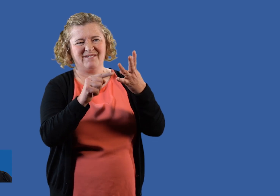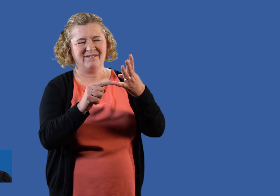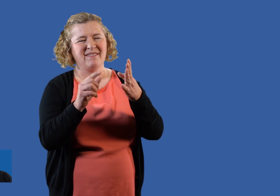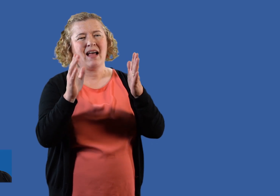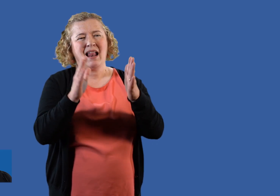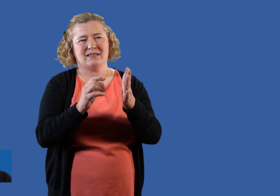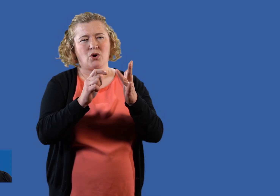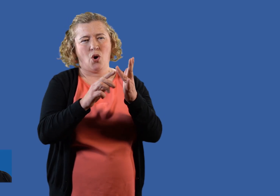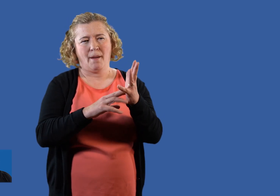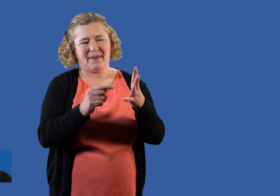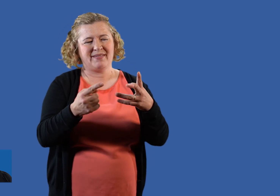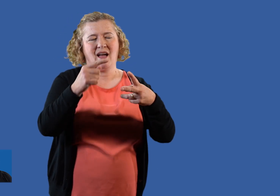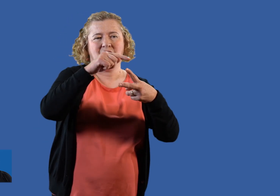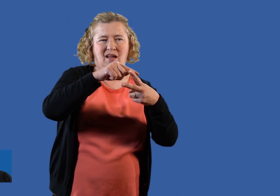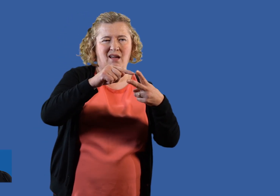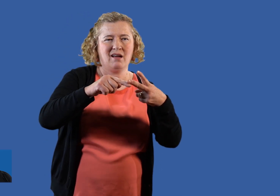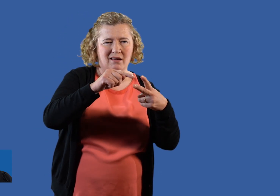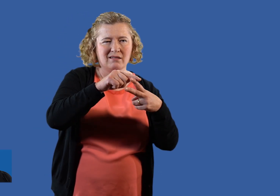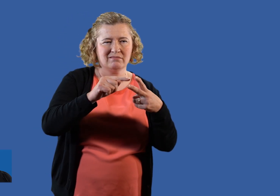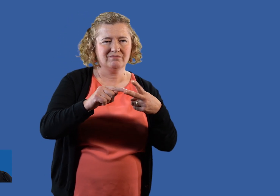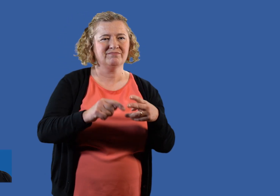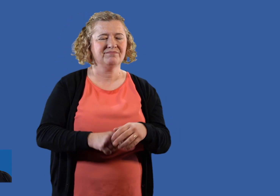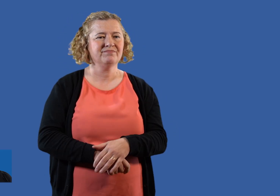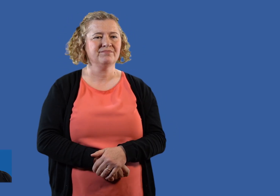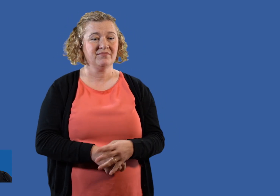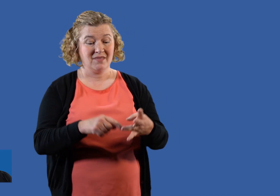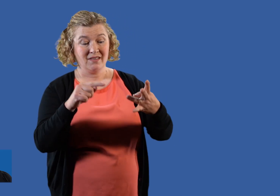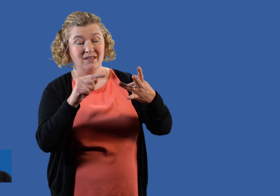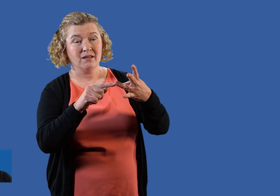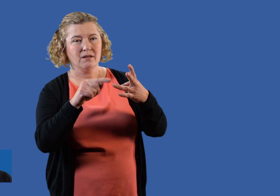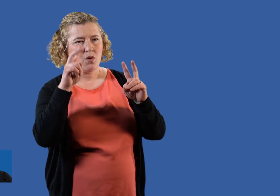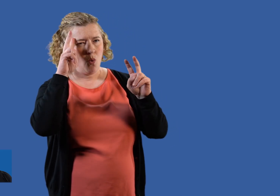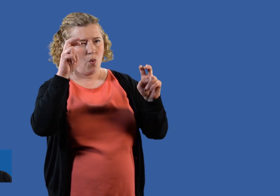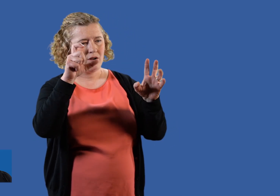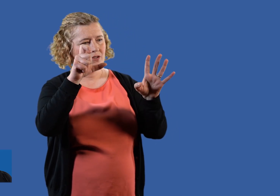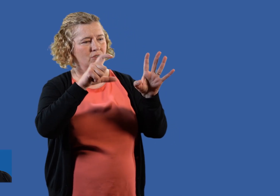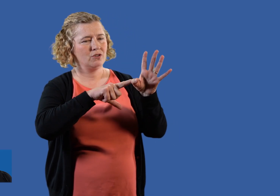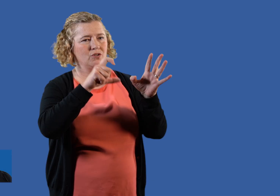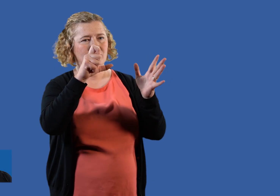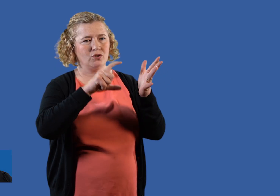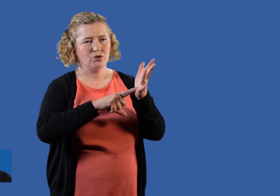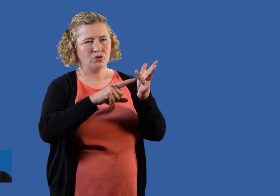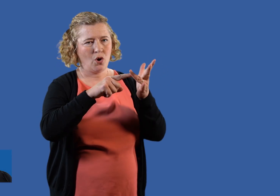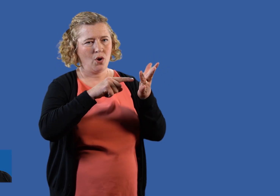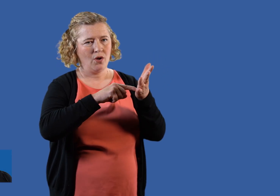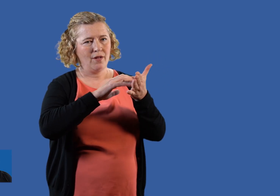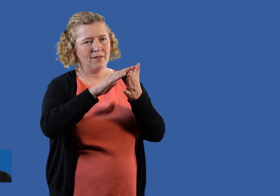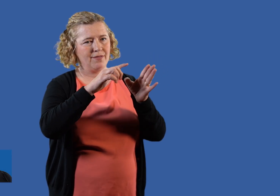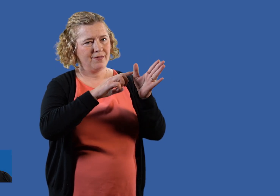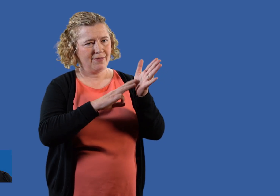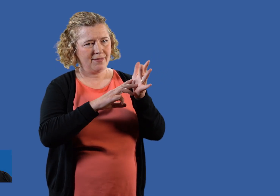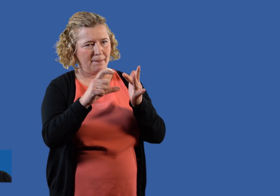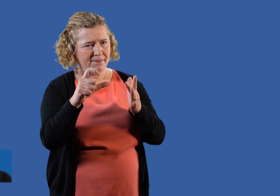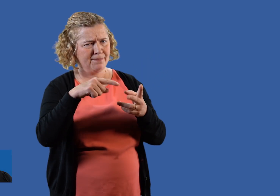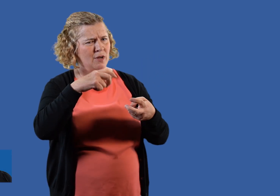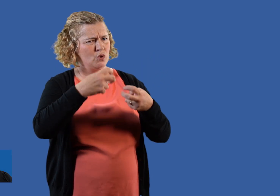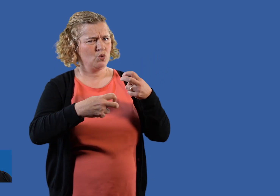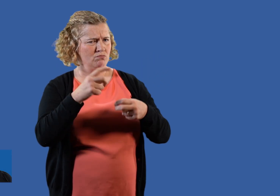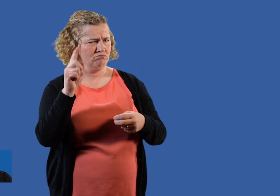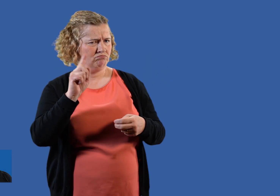are less common than bipolar 1 and 2. The other one is called cyclothymic disorder, and that